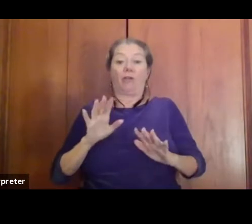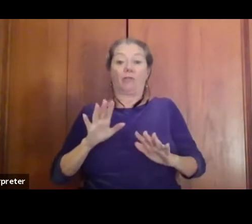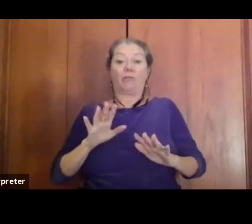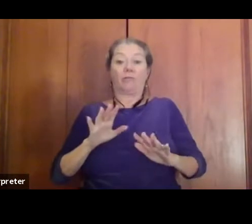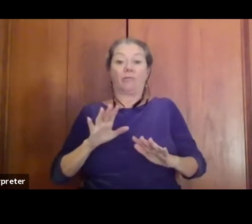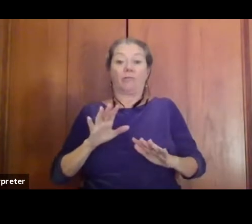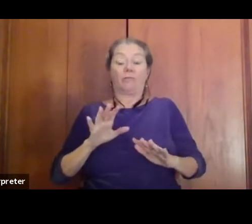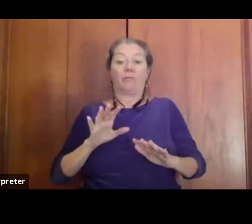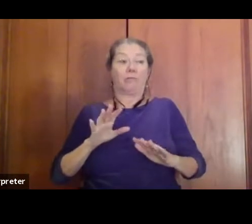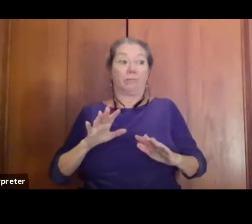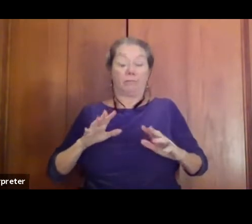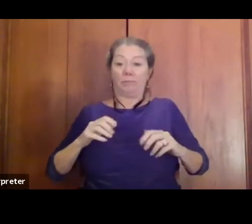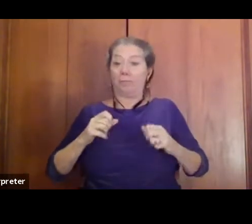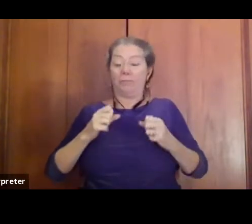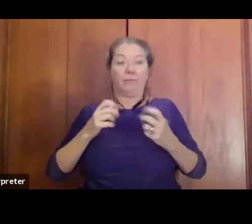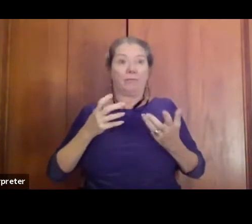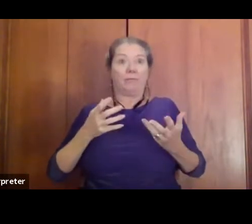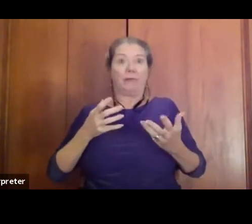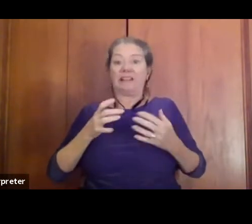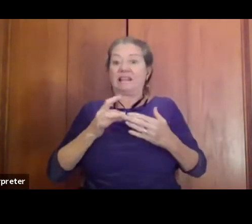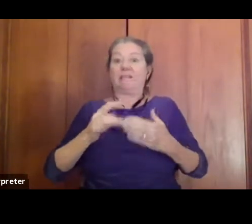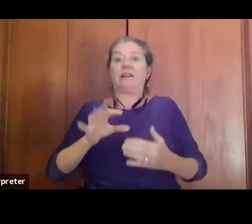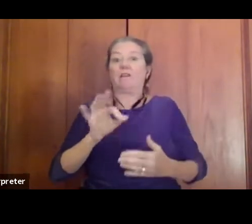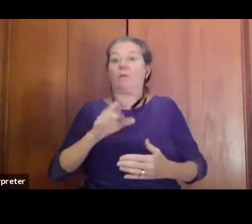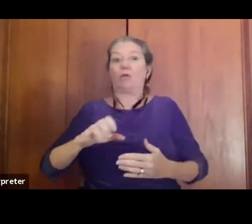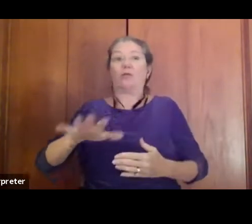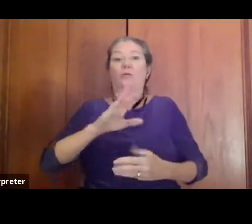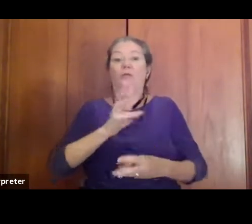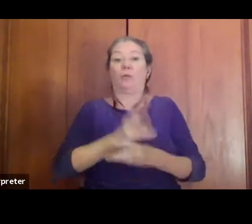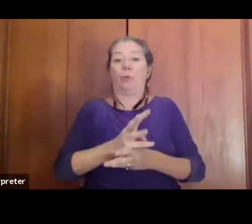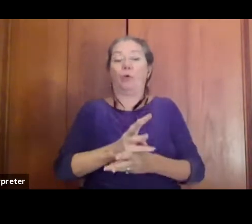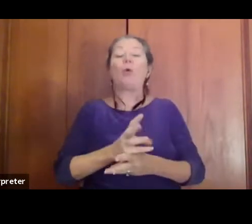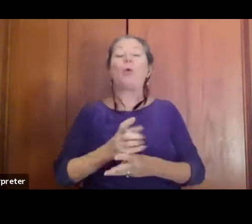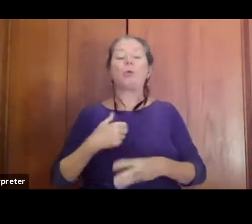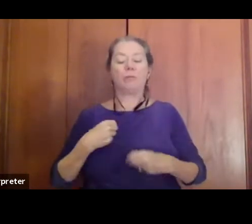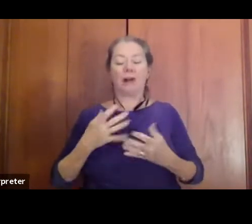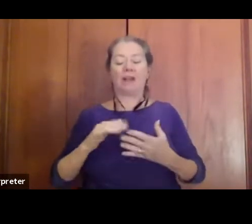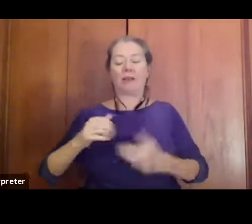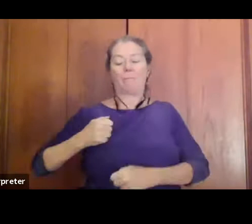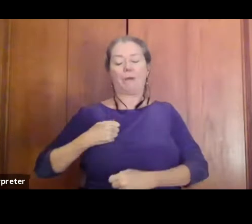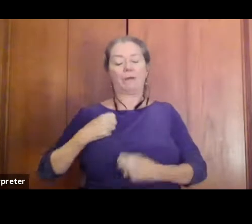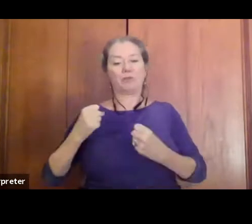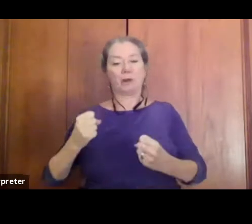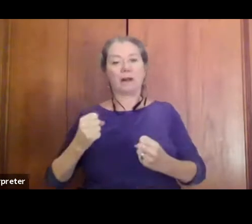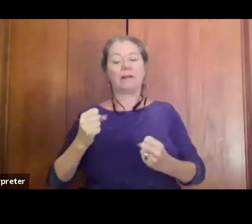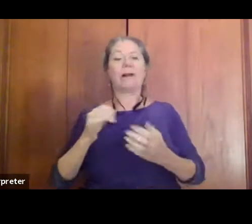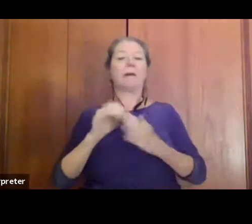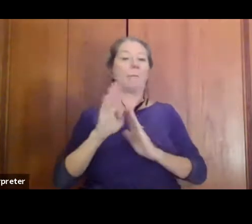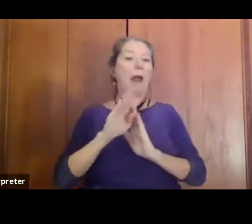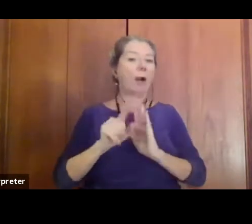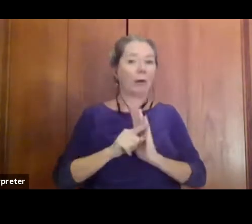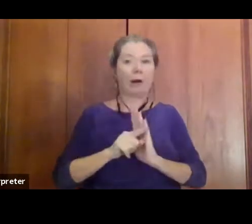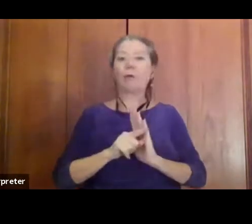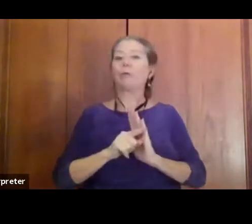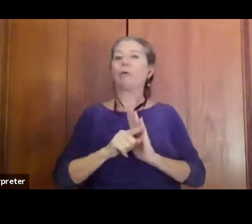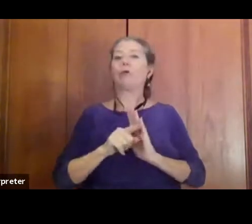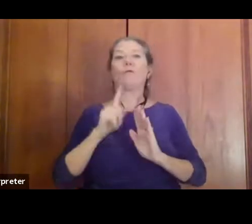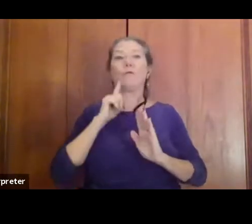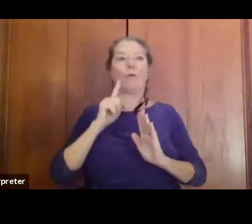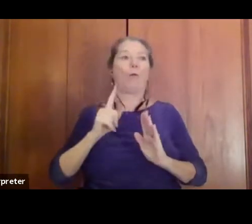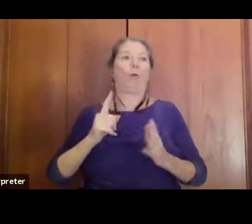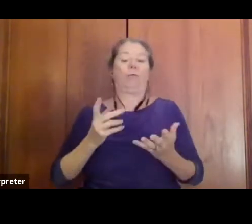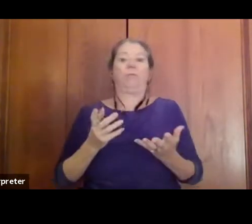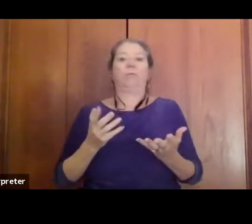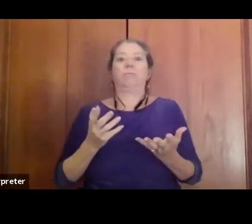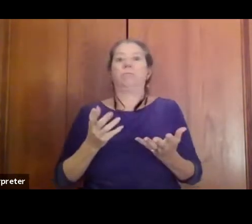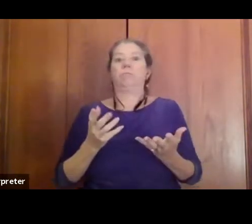the world, and and really we do provide that military strength, that background, for many of our countries, many of